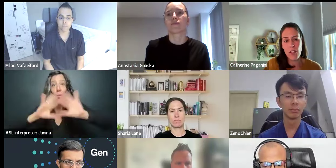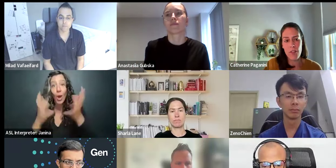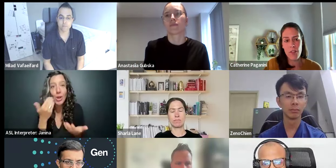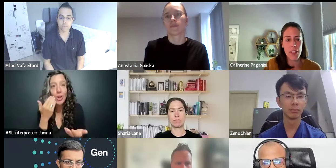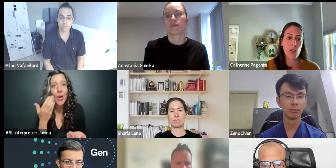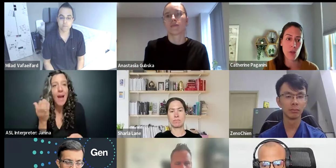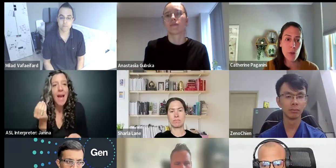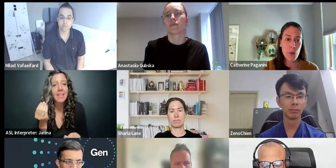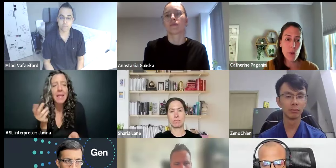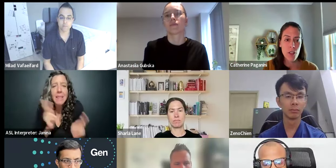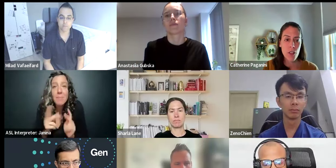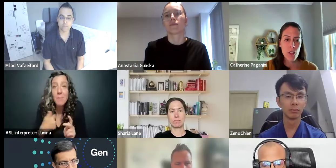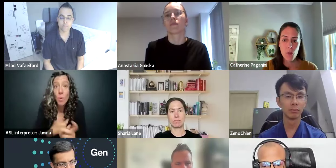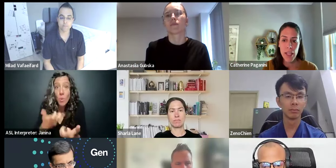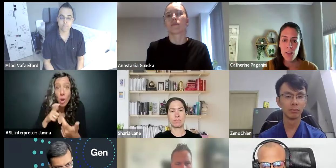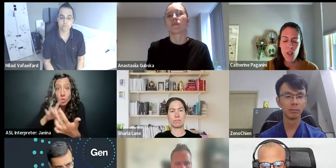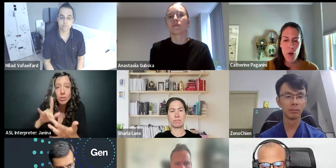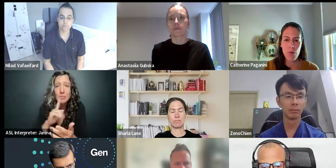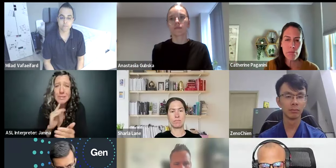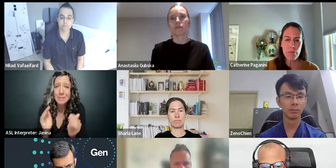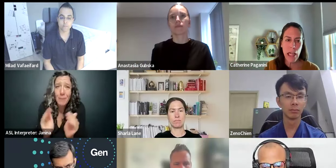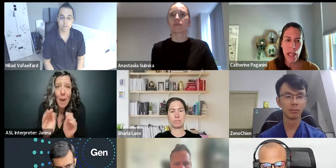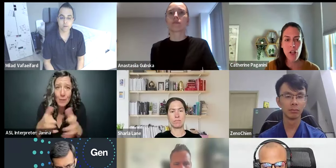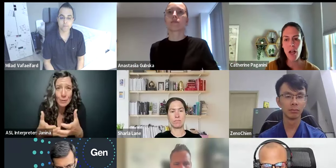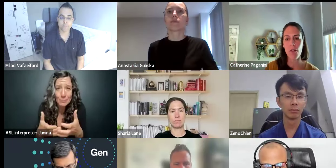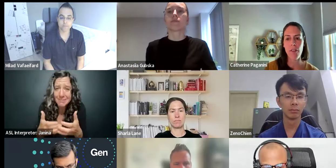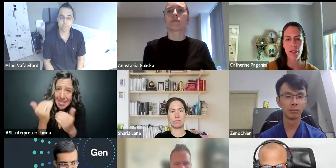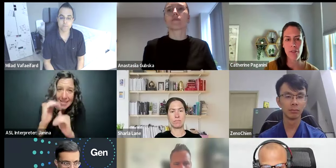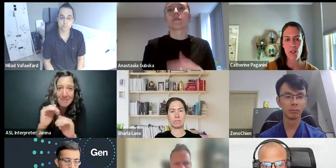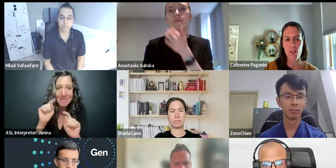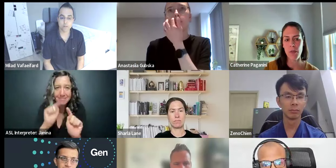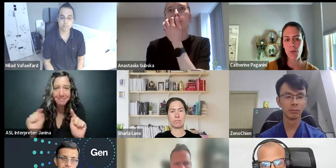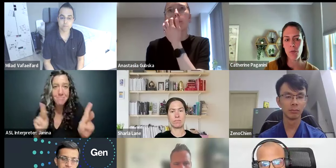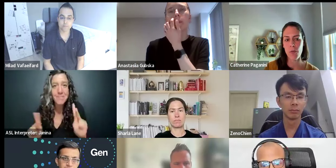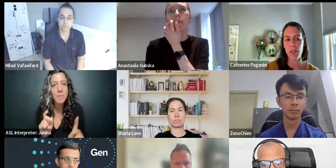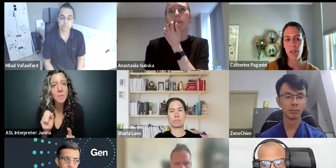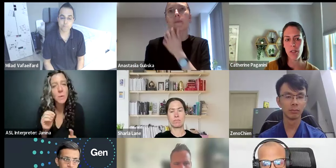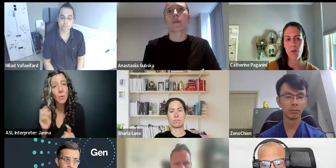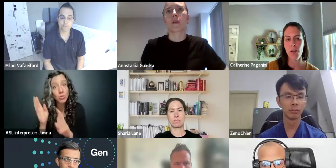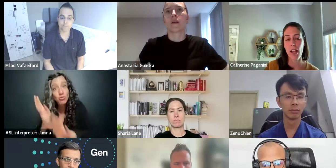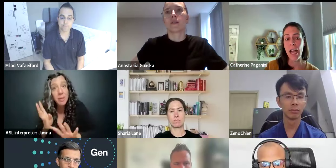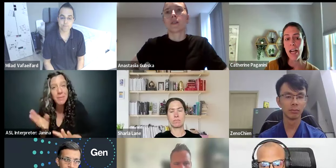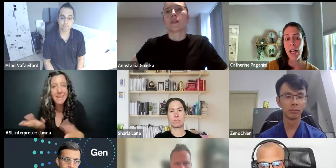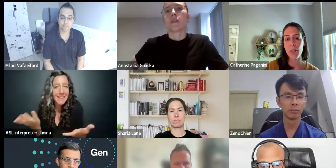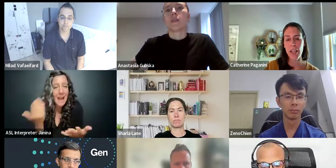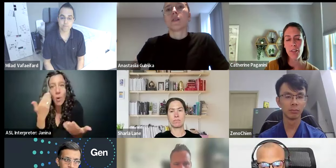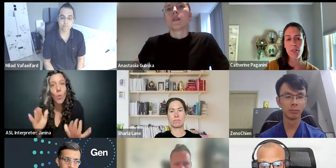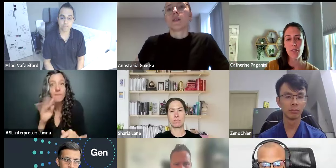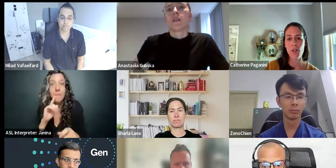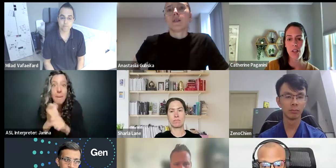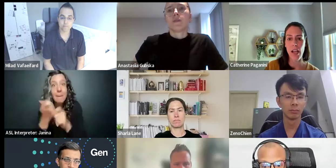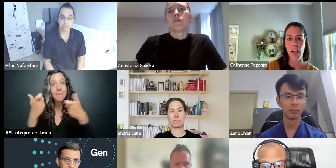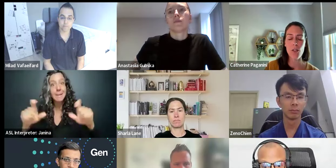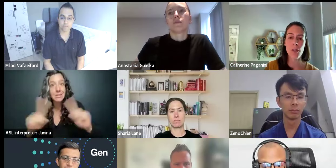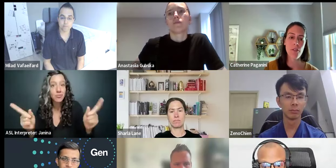people we're trying to reach is a very narrow group, right? So I don't know how effective the streaming would be. So I would really